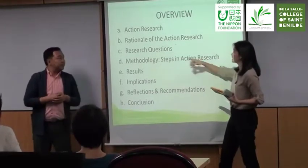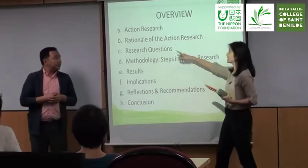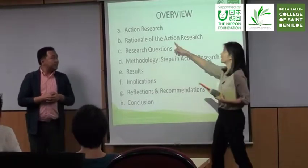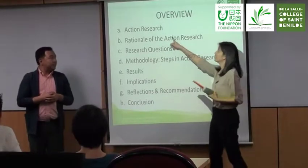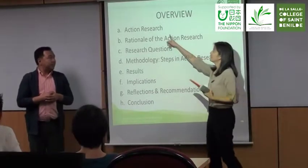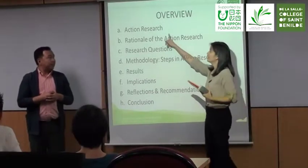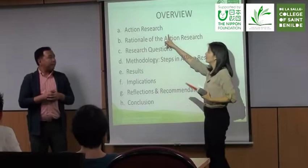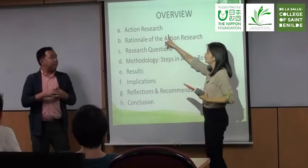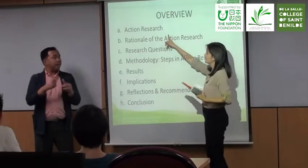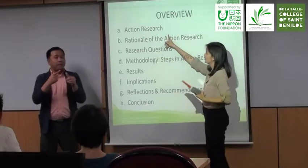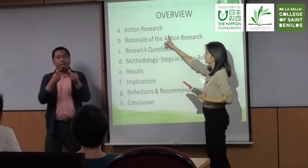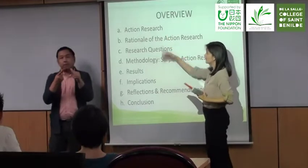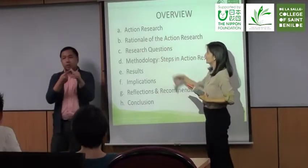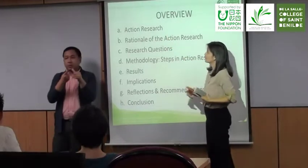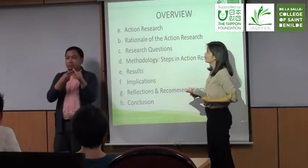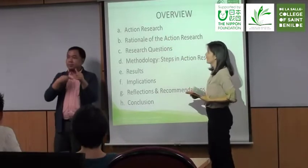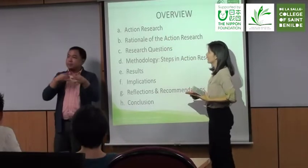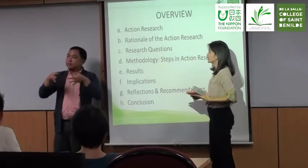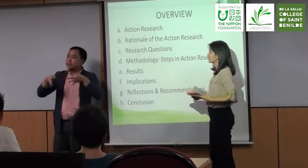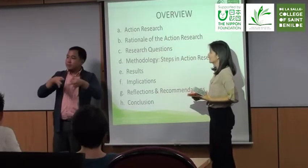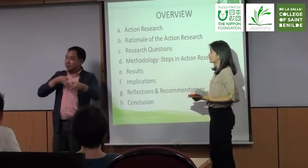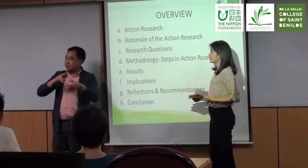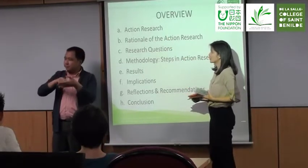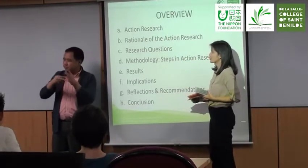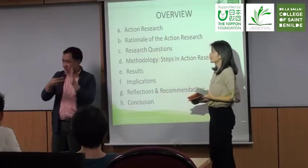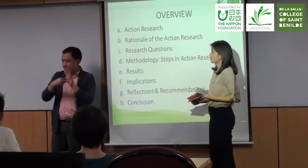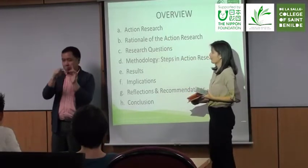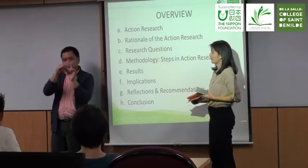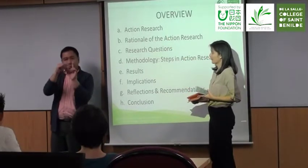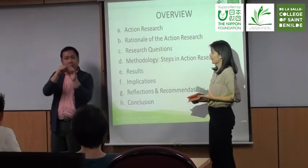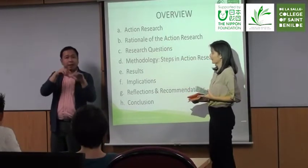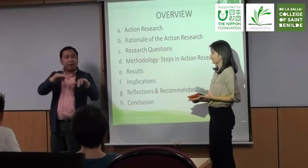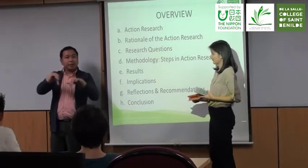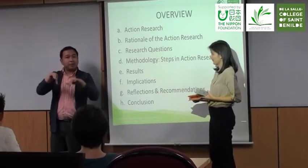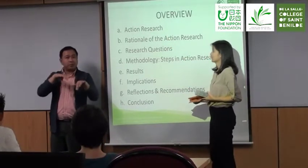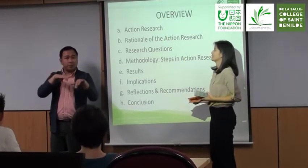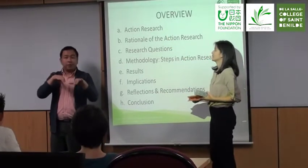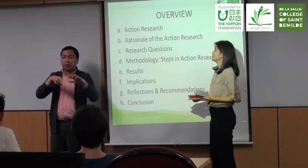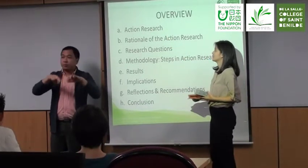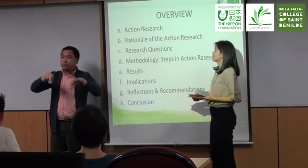So first, I'll be explaining about action research.